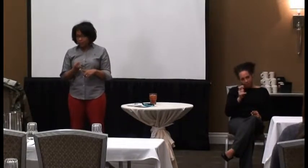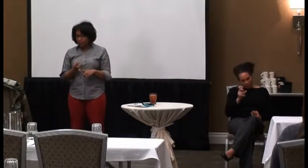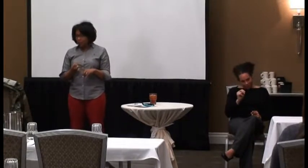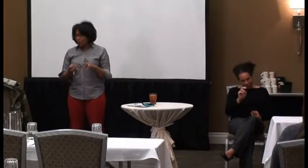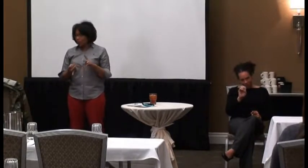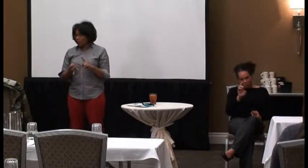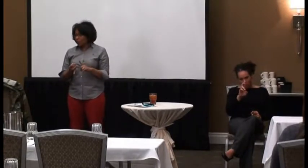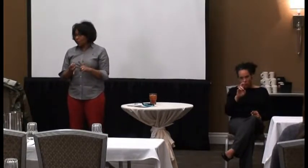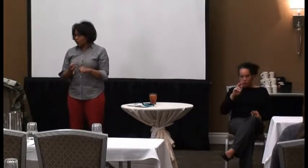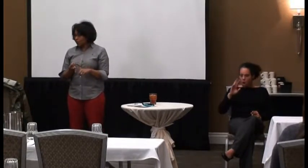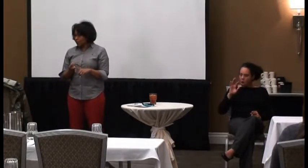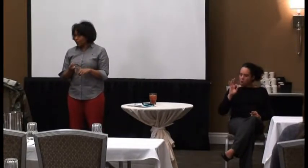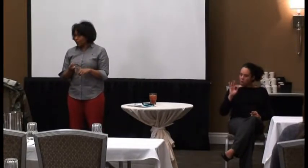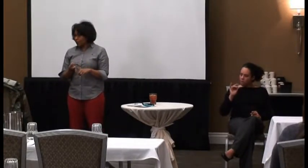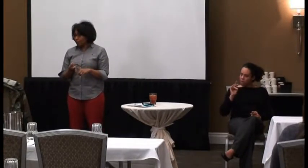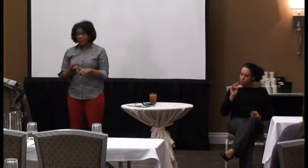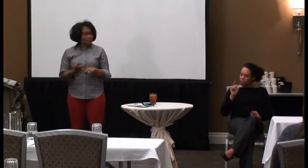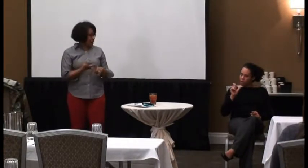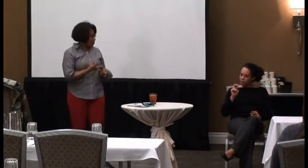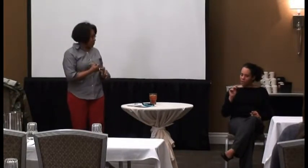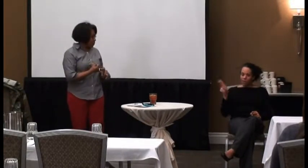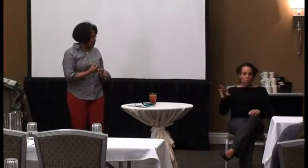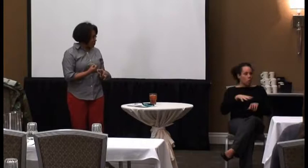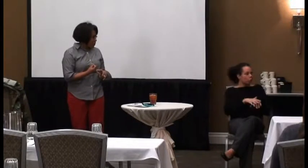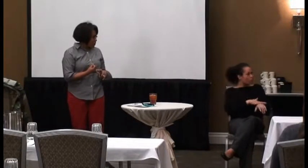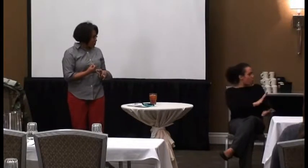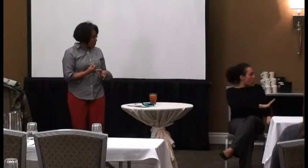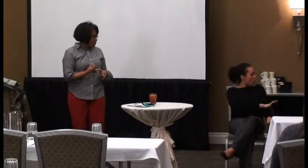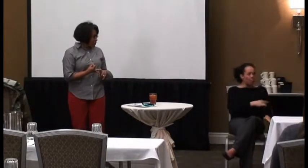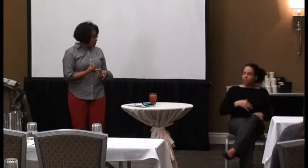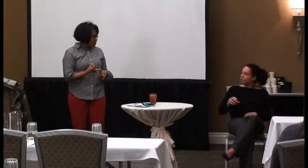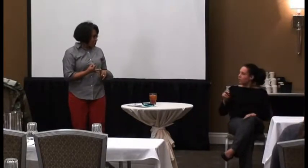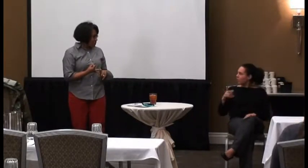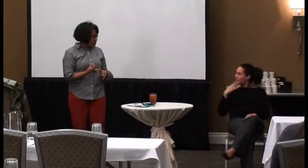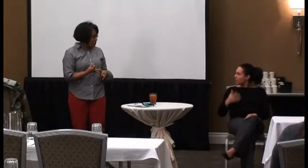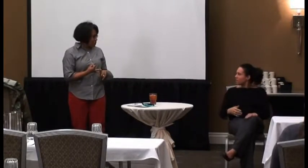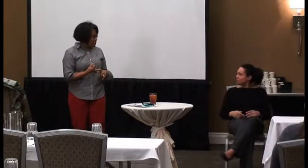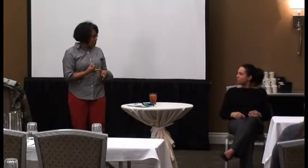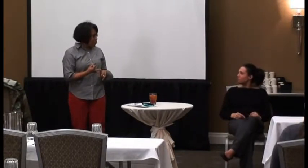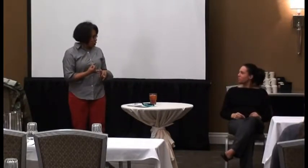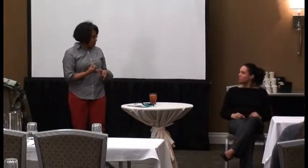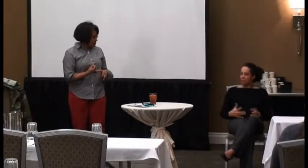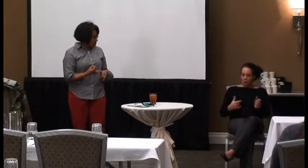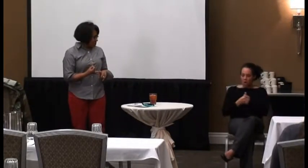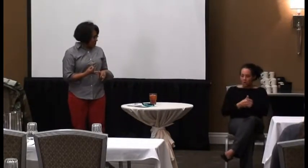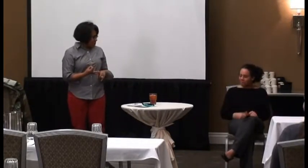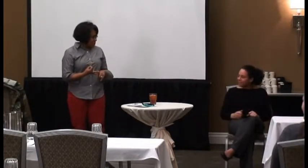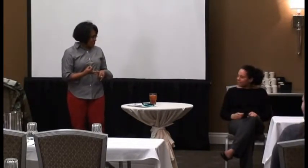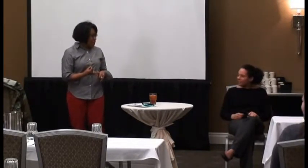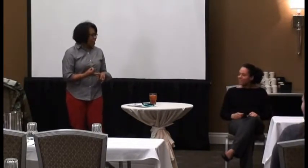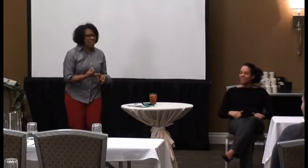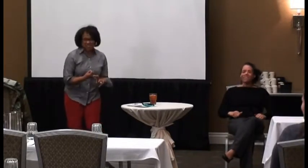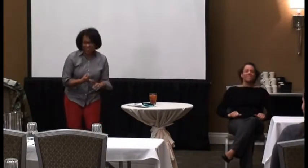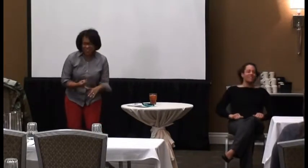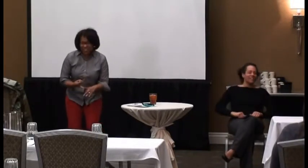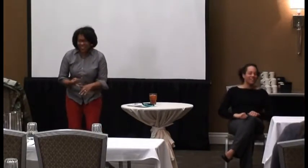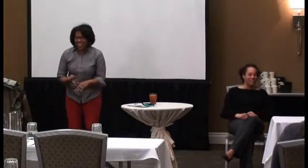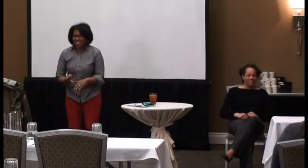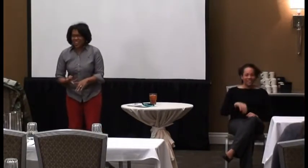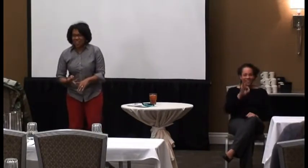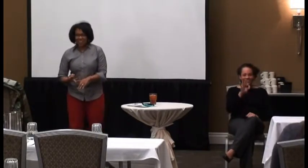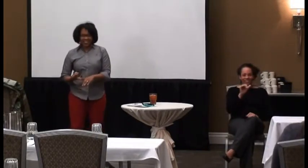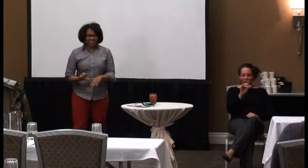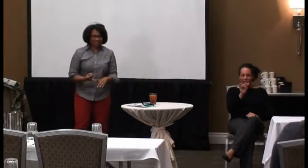Focalin. You might go a little bit slow. That's what I was wondering. Thanks. Sure. Okay,